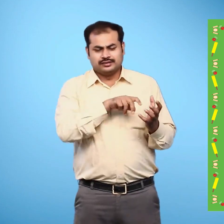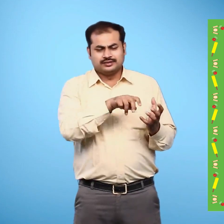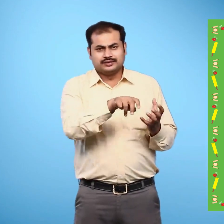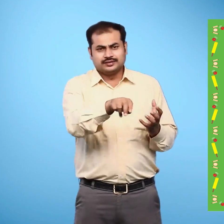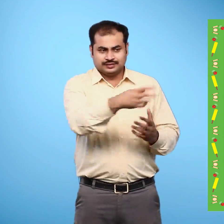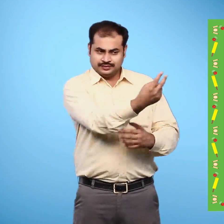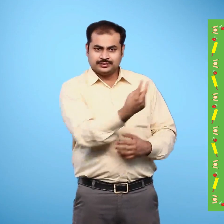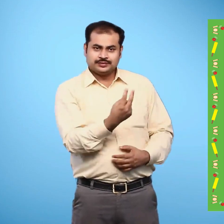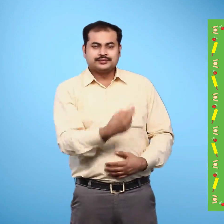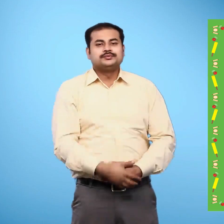towards Uncle Miku